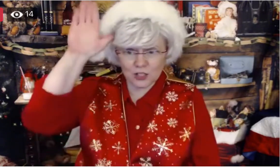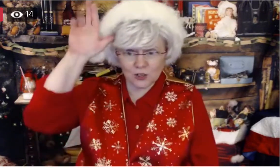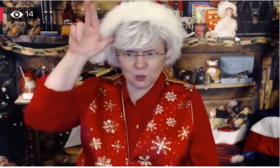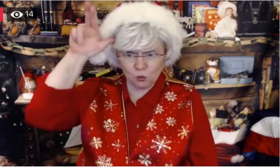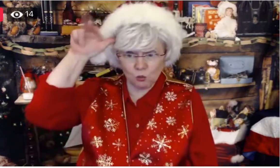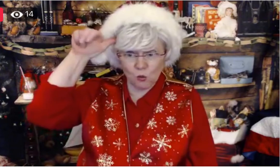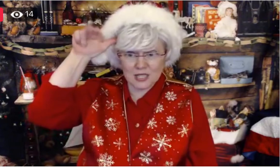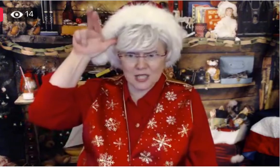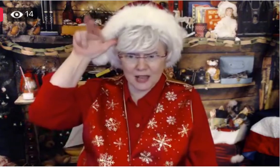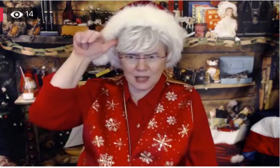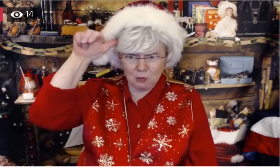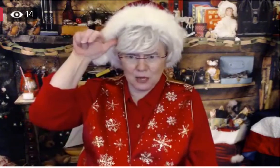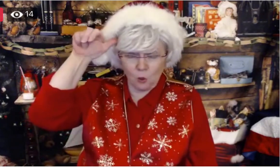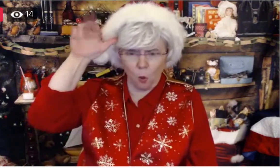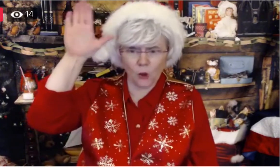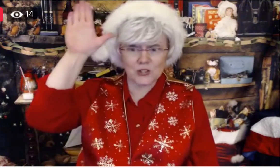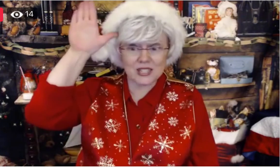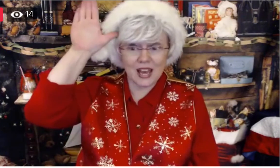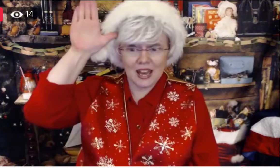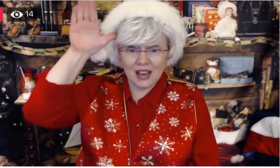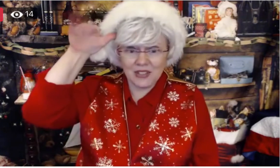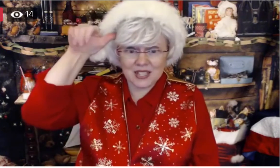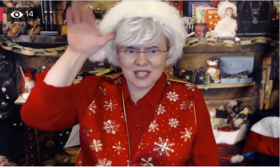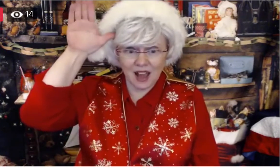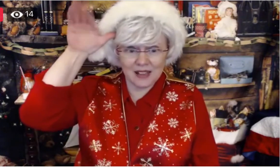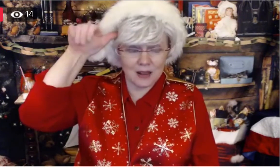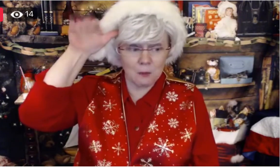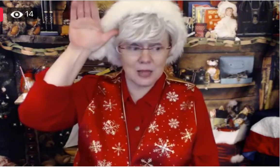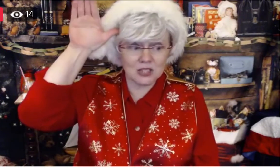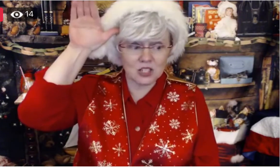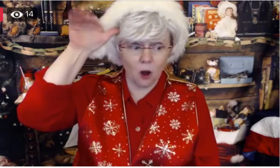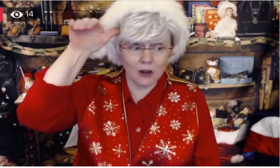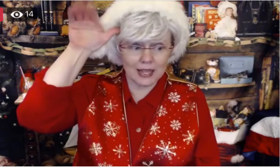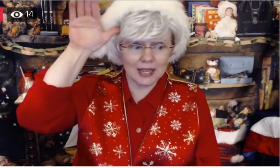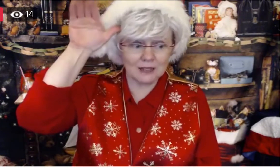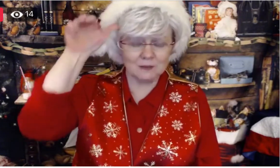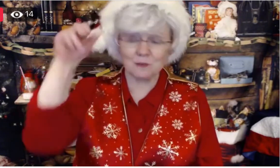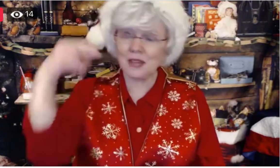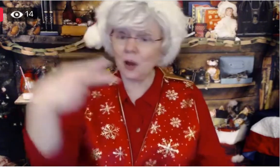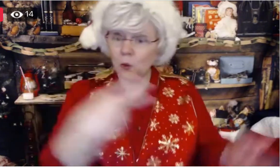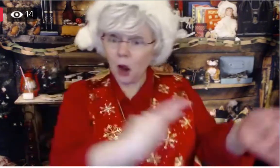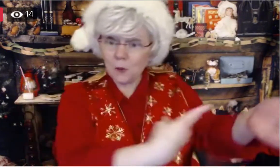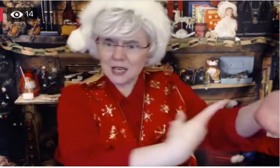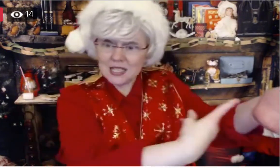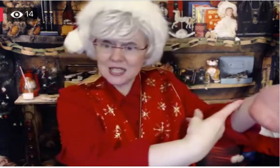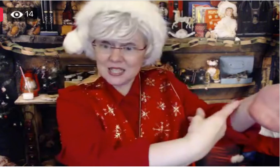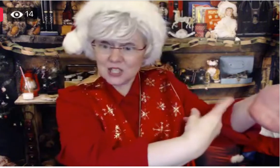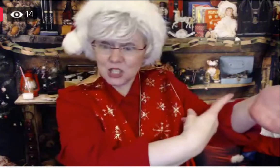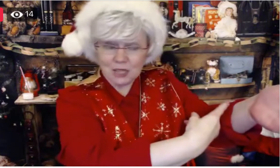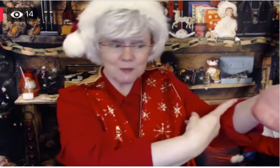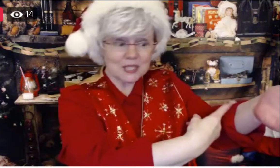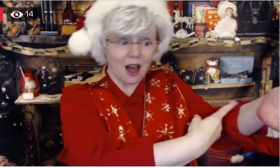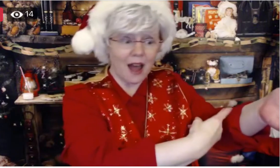because one sign can mean horse. This sign means donkey. We already did the sheep